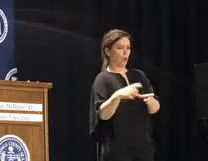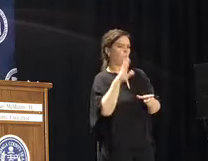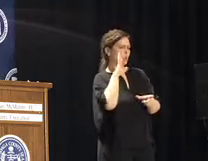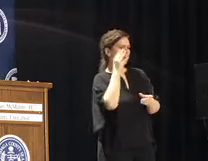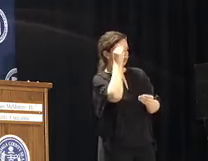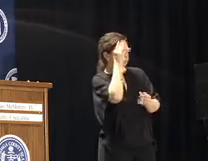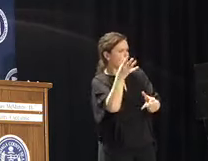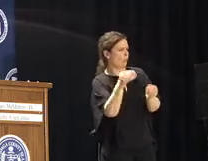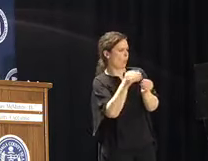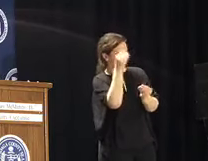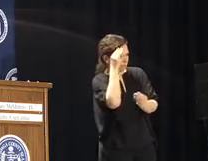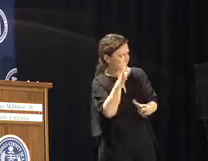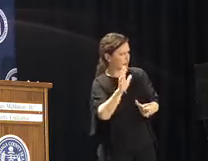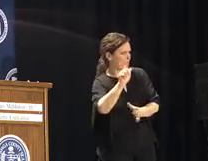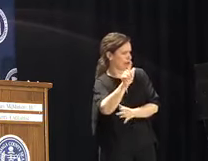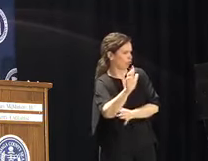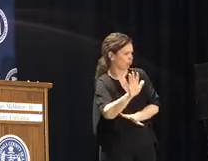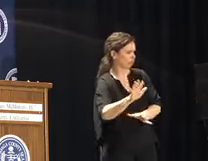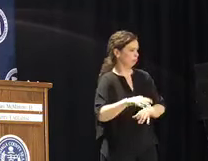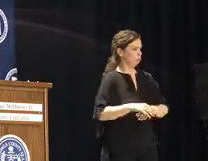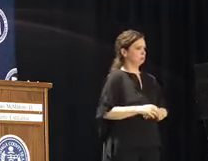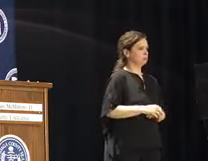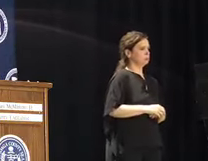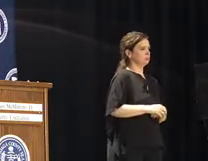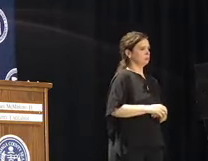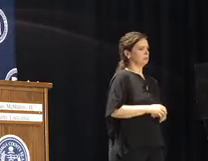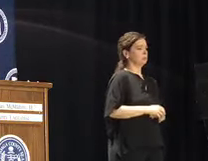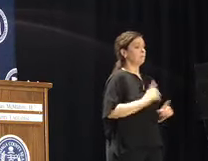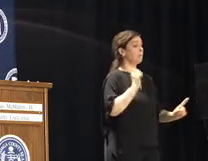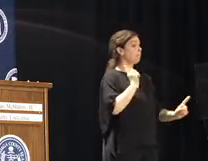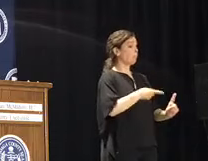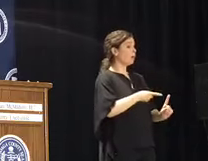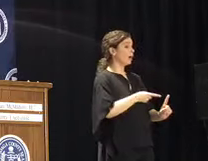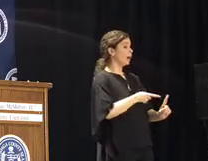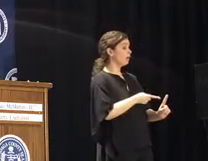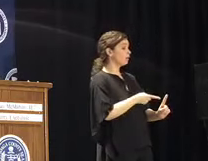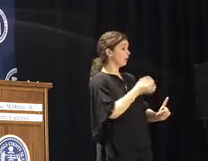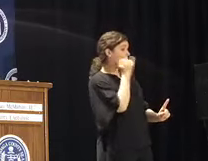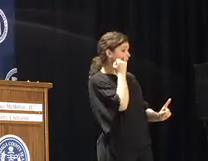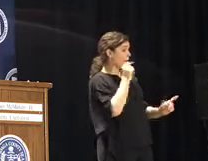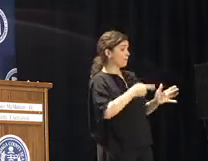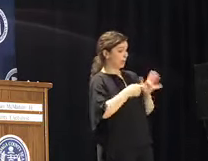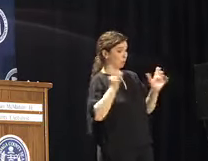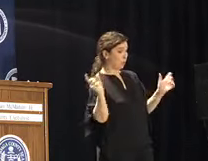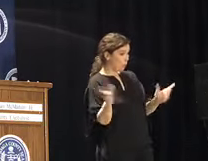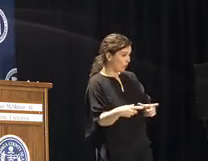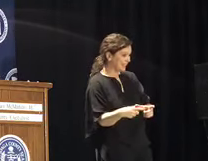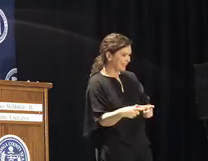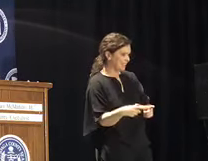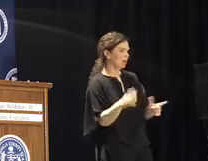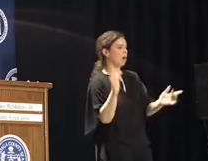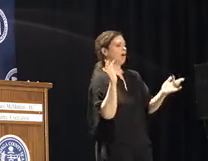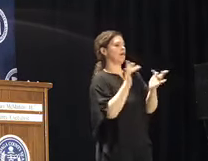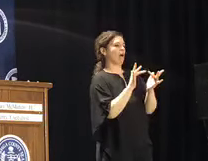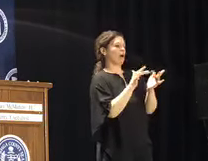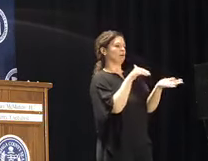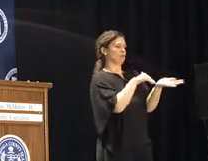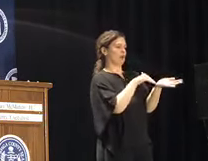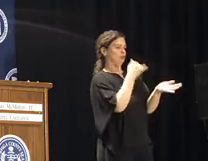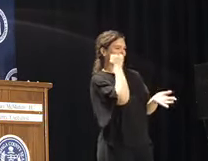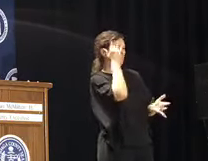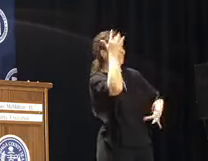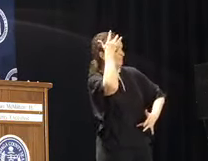throughout quarantine, especially if during your quarantine you become symptomatic. As a reminder, anyone who's been tested must stay